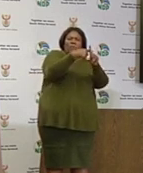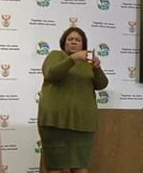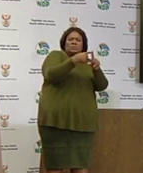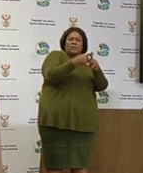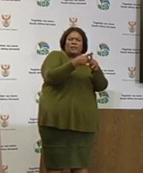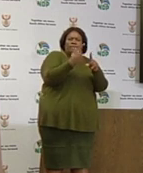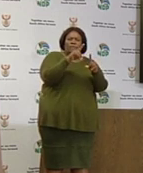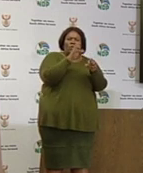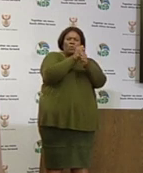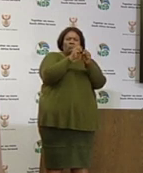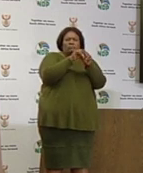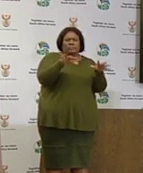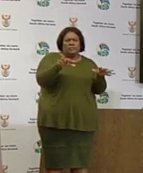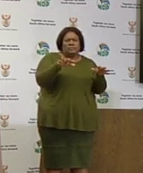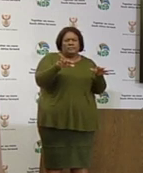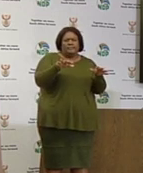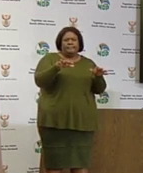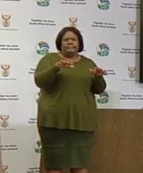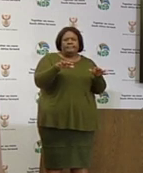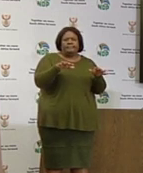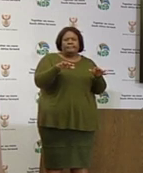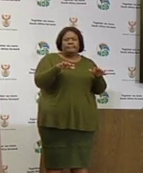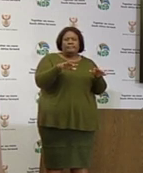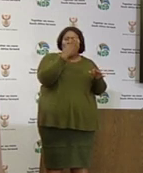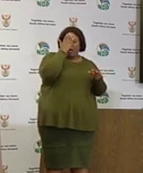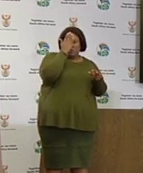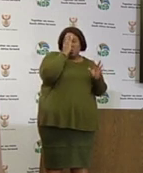I appreciate it if you can come to our minister after.